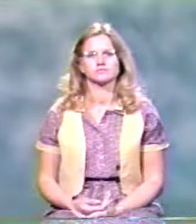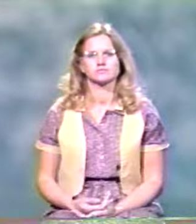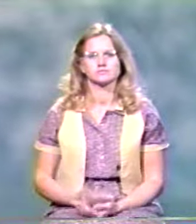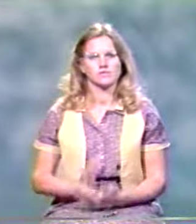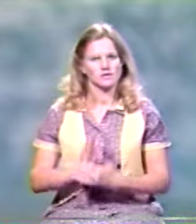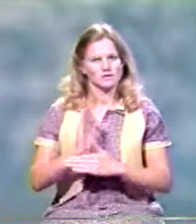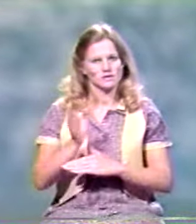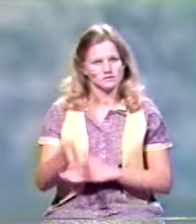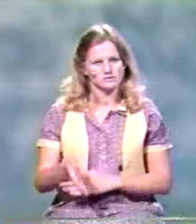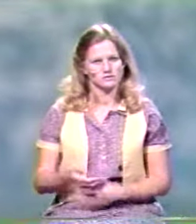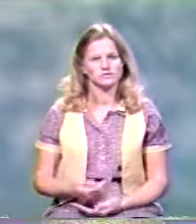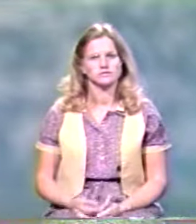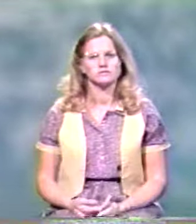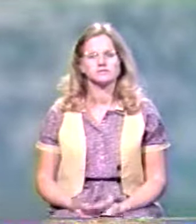After.